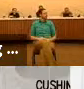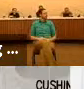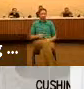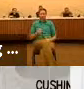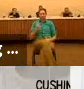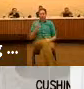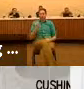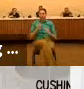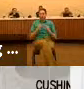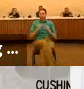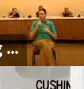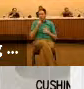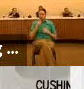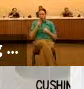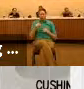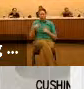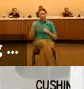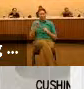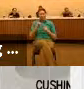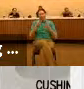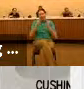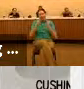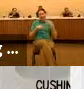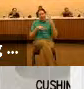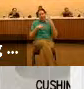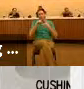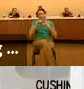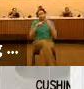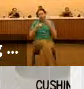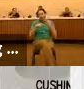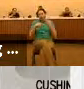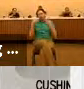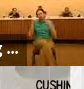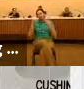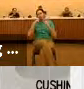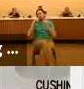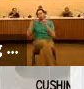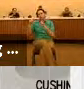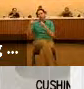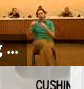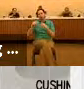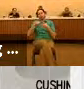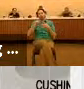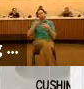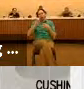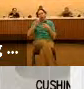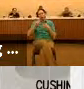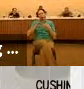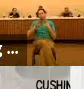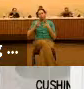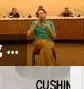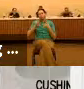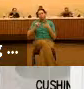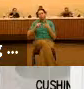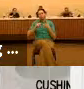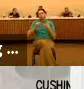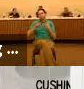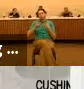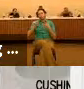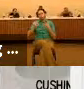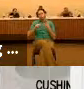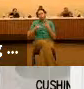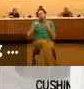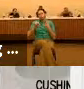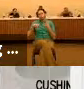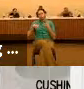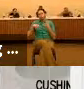there anyone online from one of those houses? So again, it was Syed, Bolton, Kuhn,